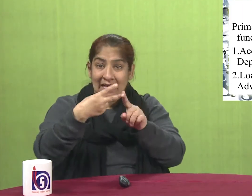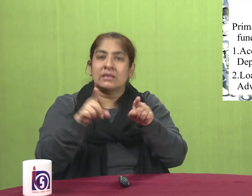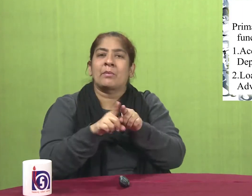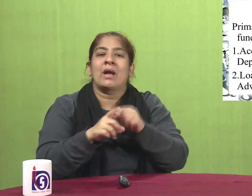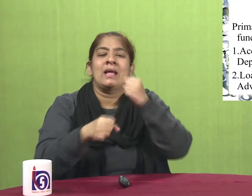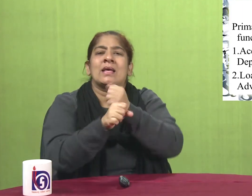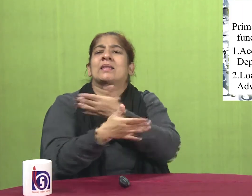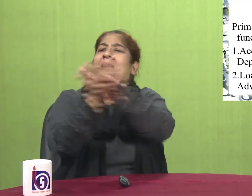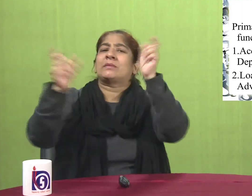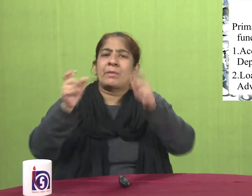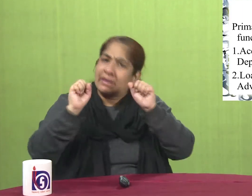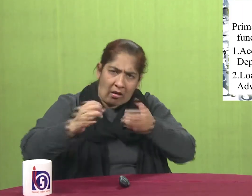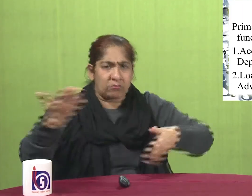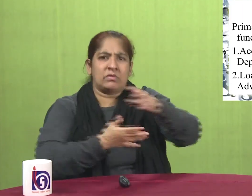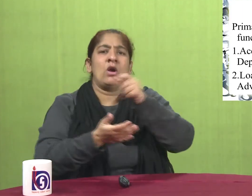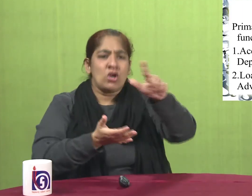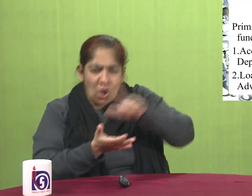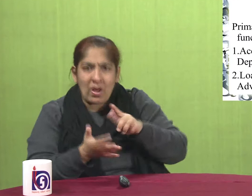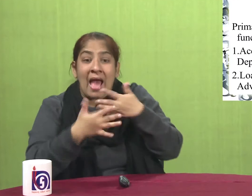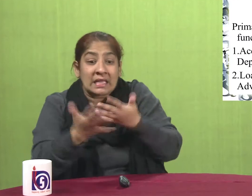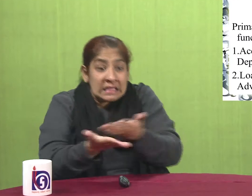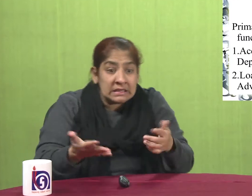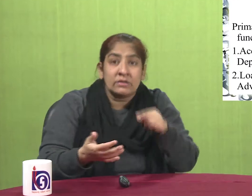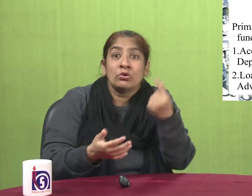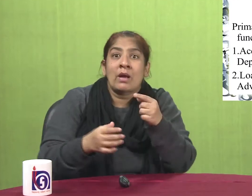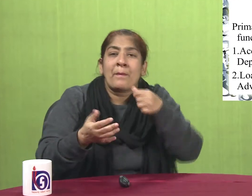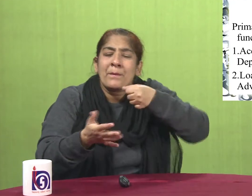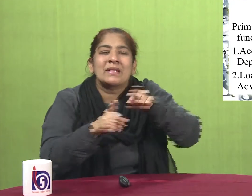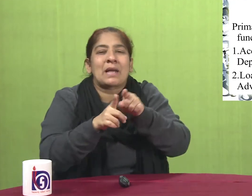And are for general utility services.